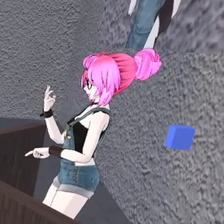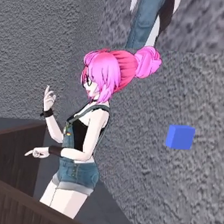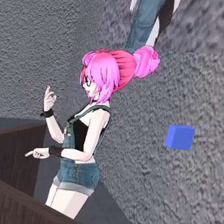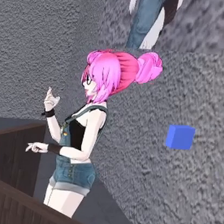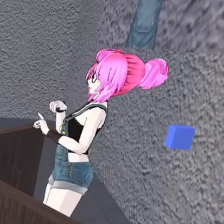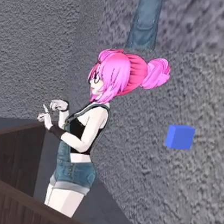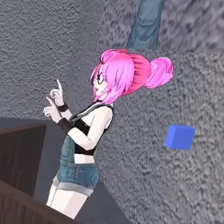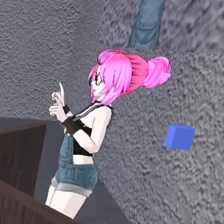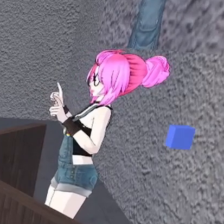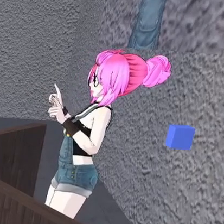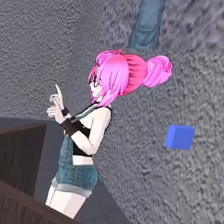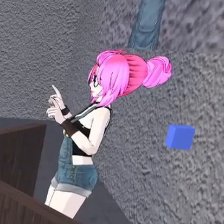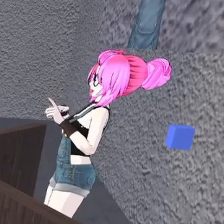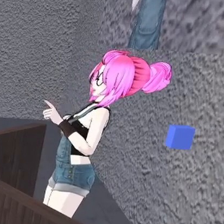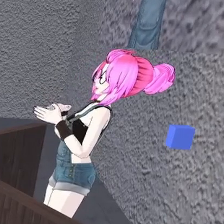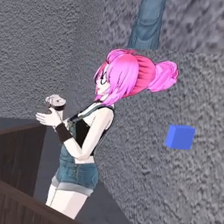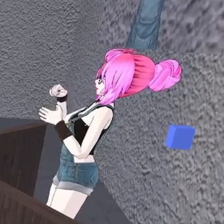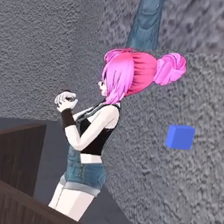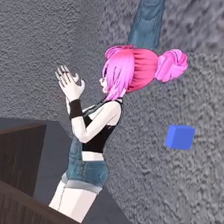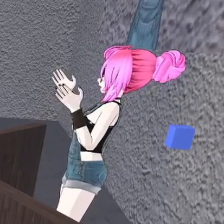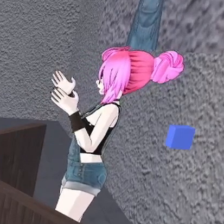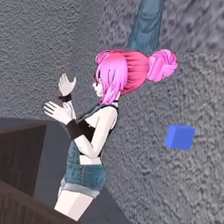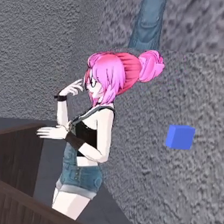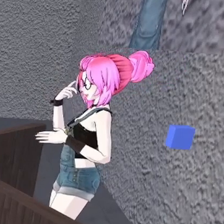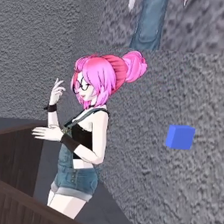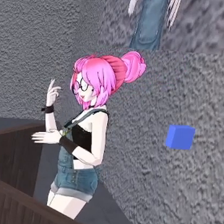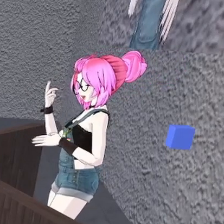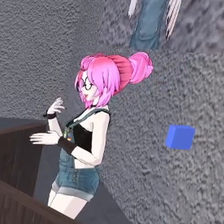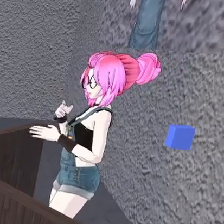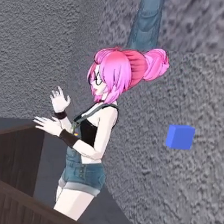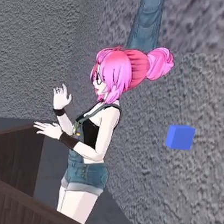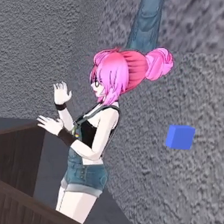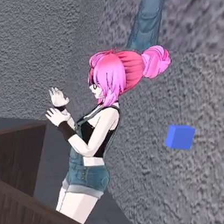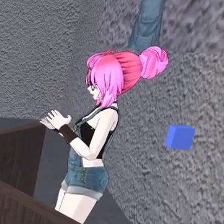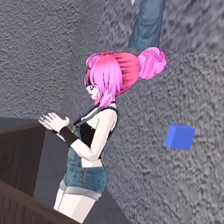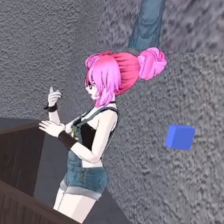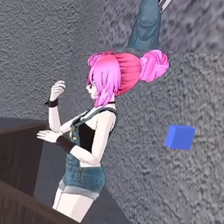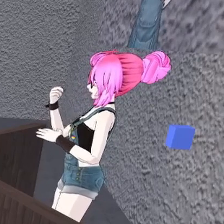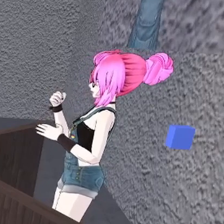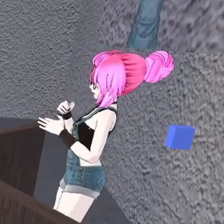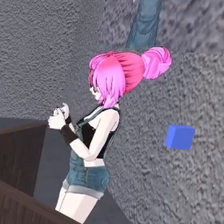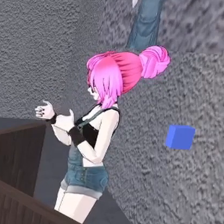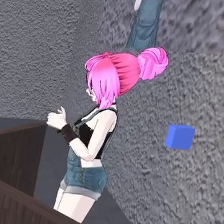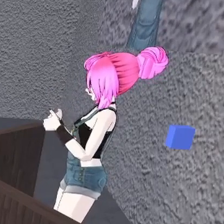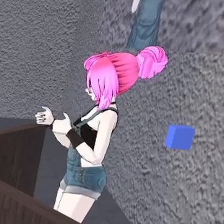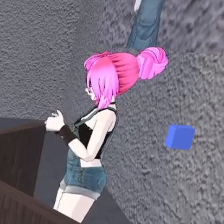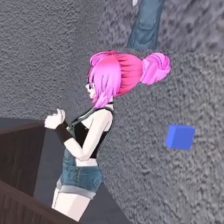second year. Oh. But I learned a lot more. The reason why my grade was lower was because I was challenged a